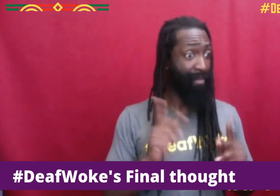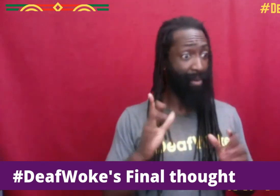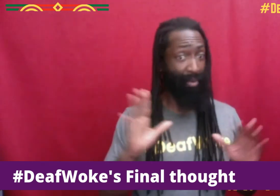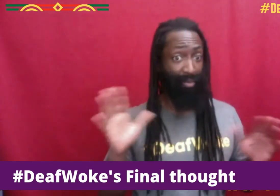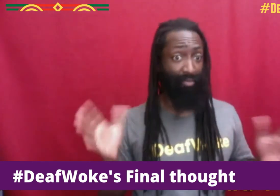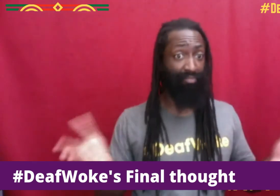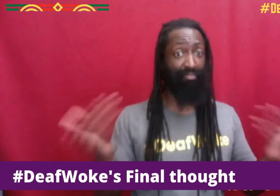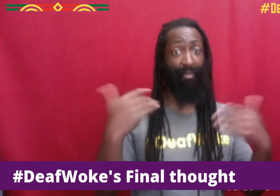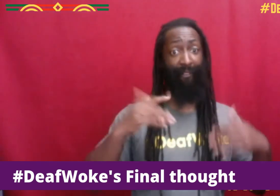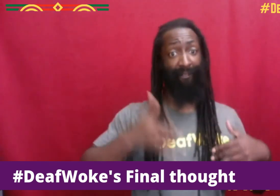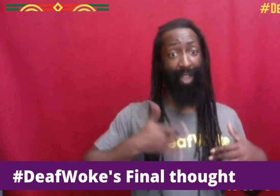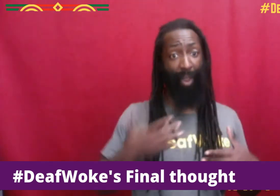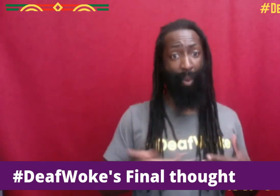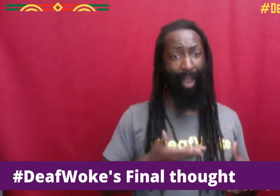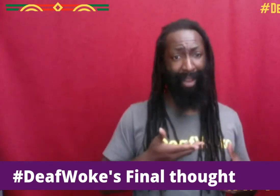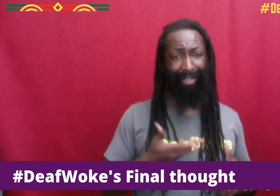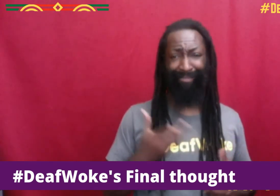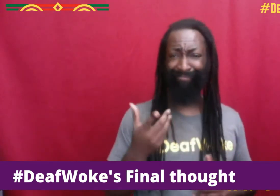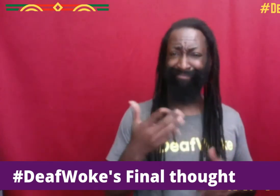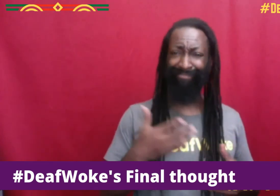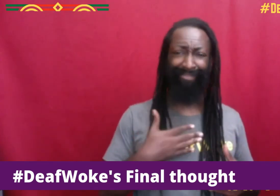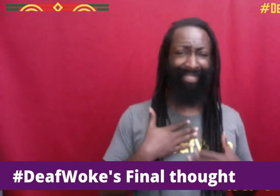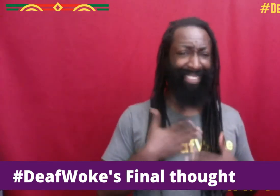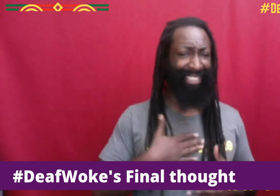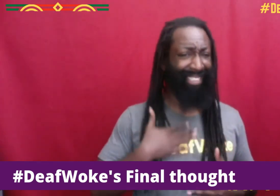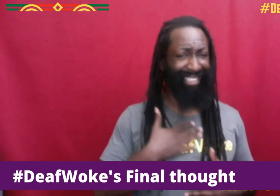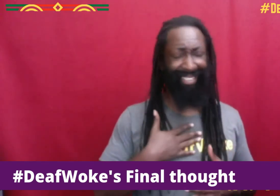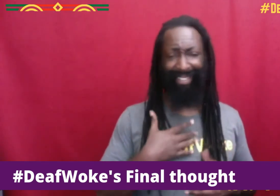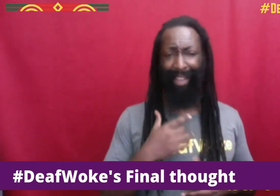for the hearing community, those who are leaders.